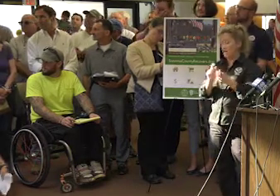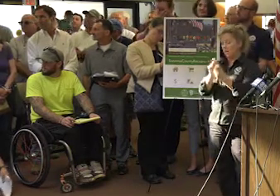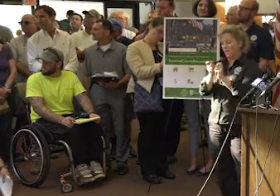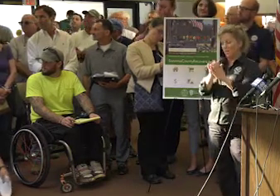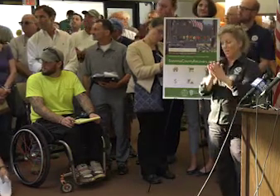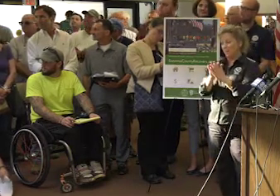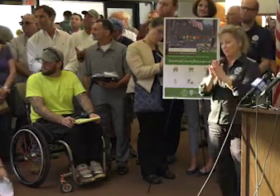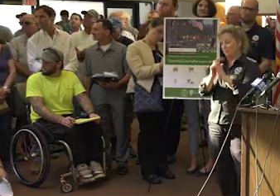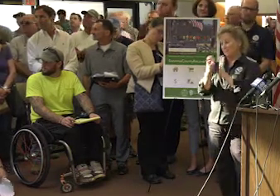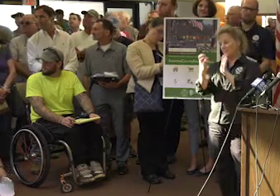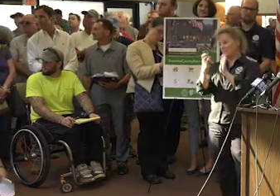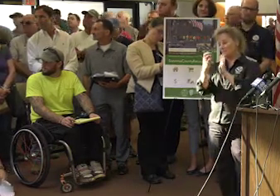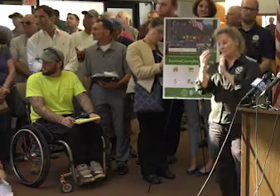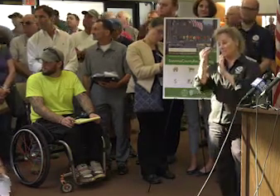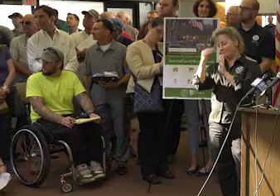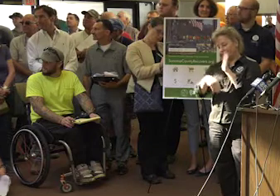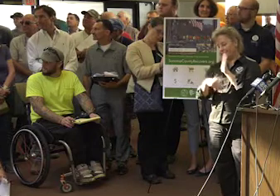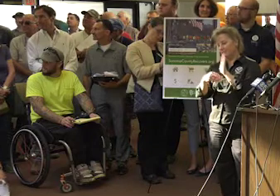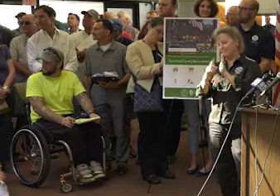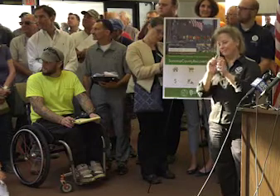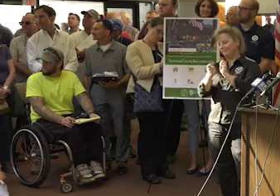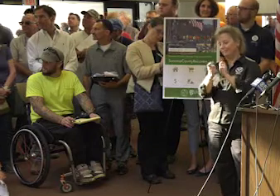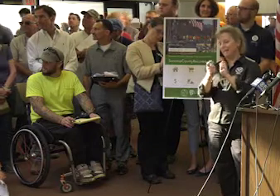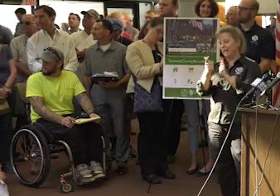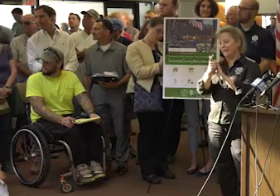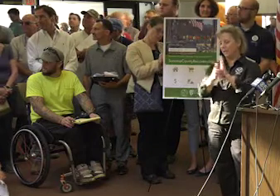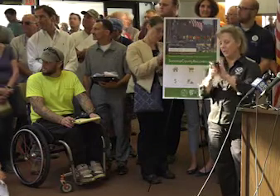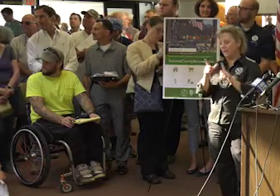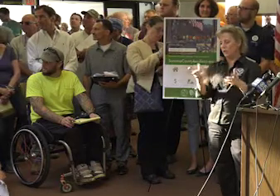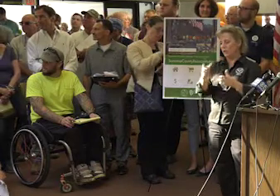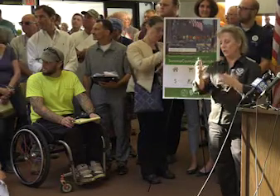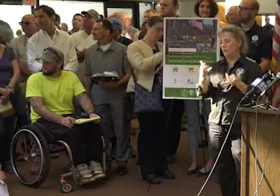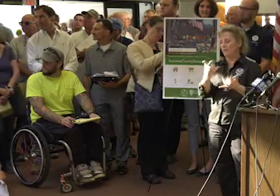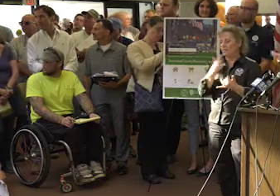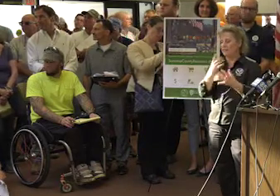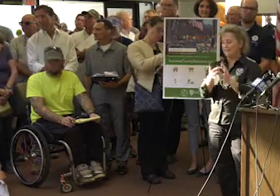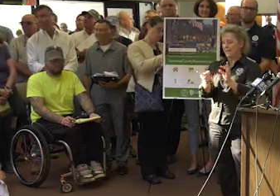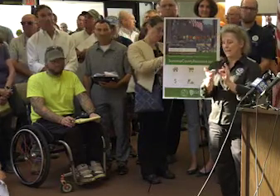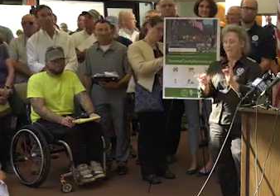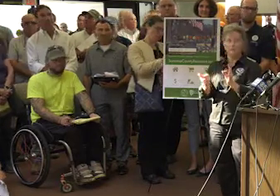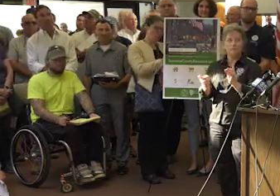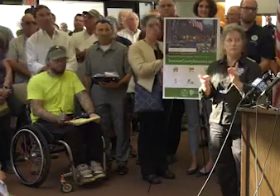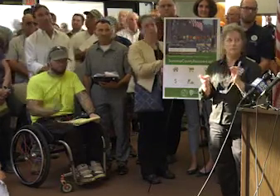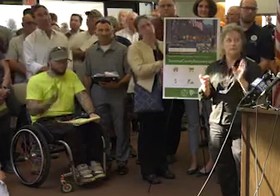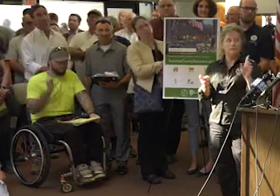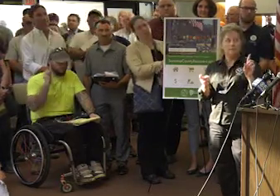that right of entry permit so that it reflects in legal language what you're now stating? I'm happy.